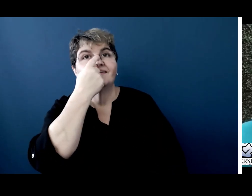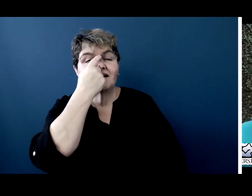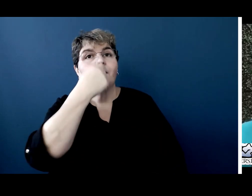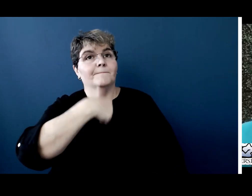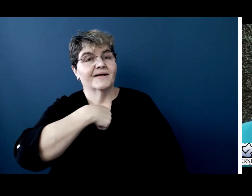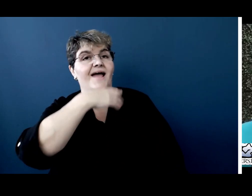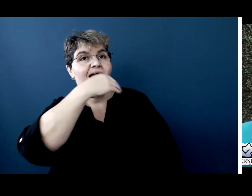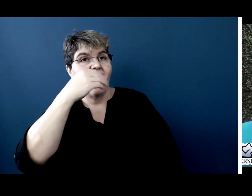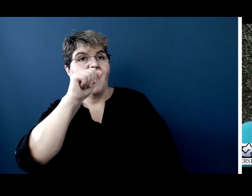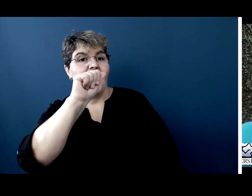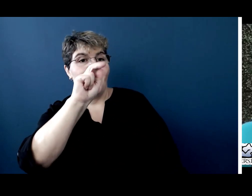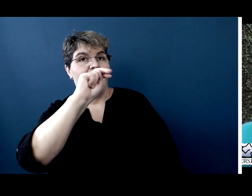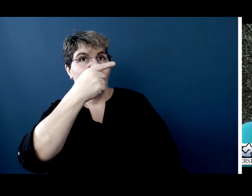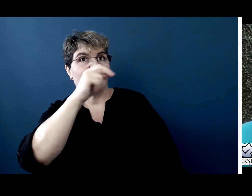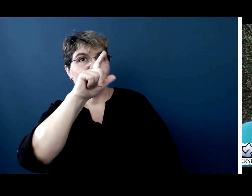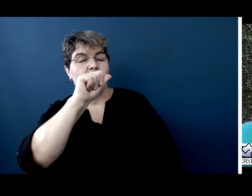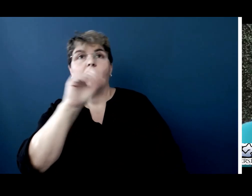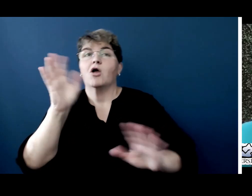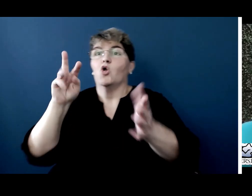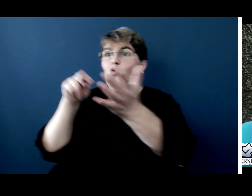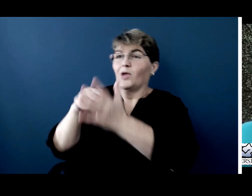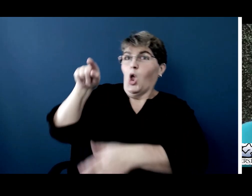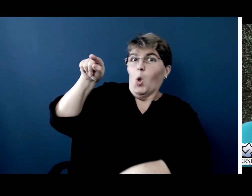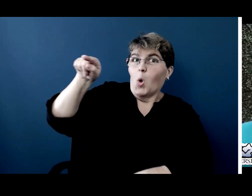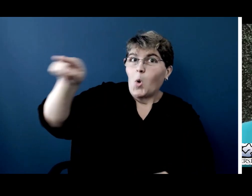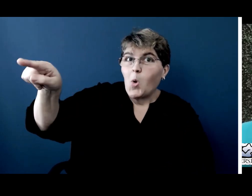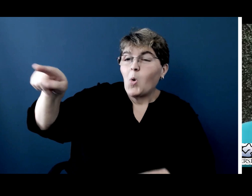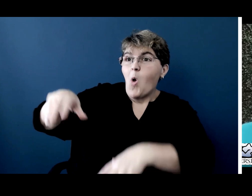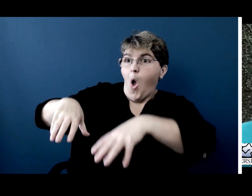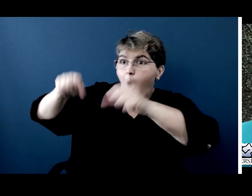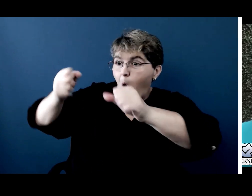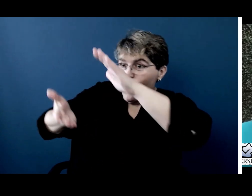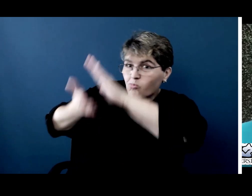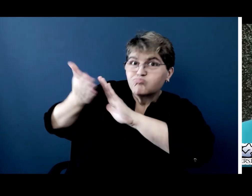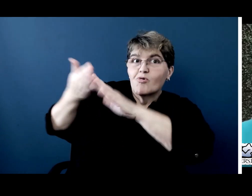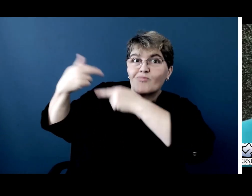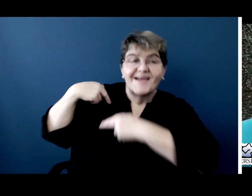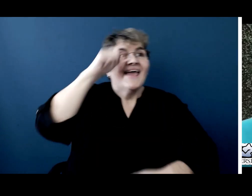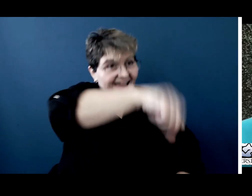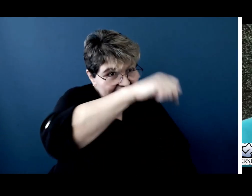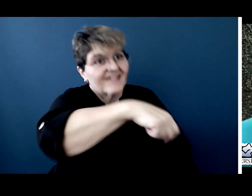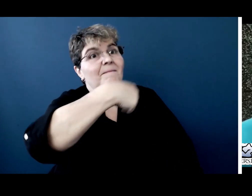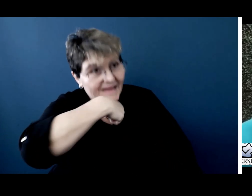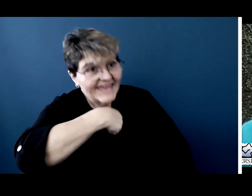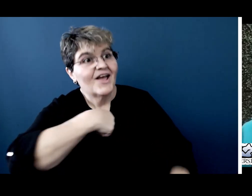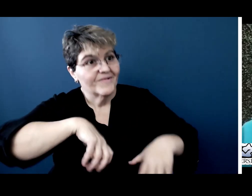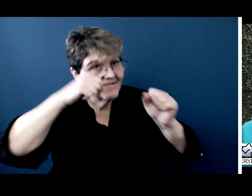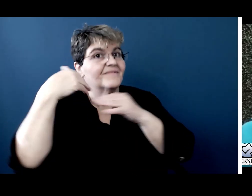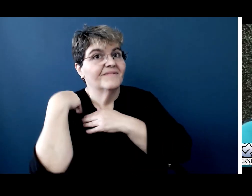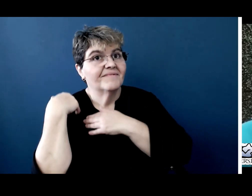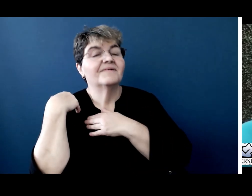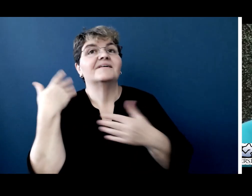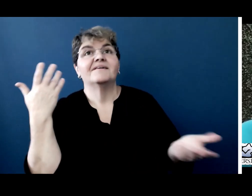if that doesn't help, I go to like a store, buy one of those little grabbing things that picks up the